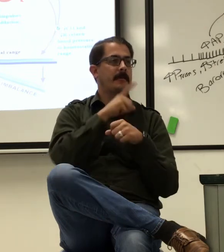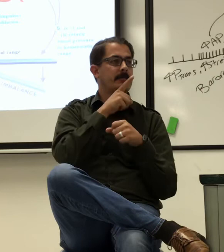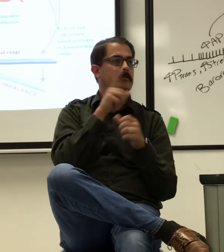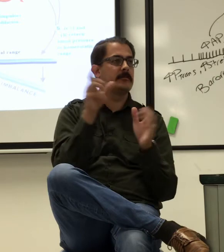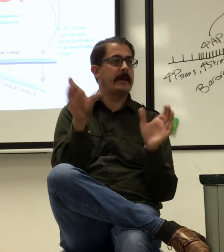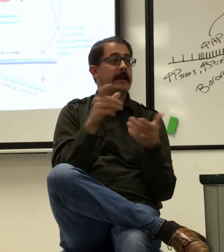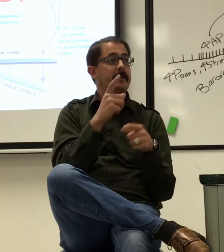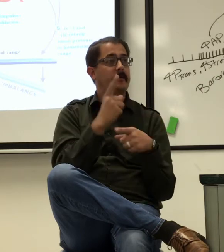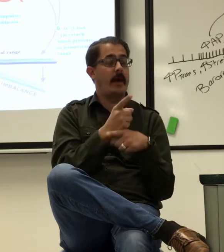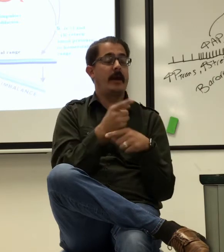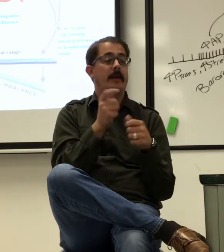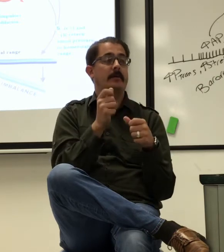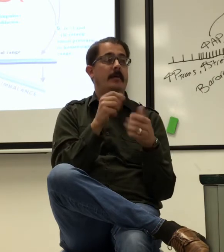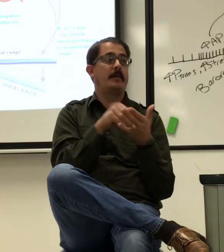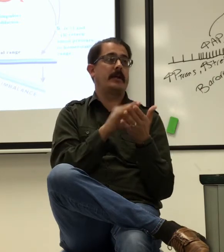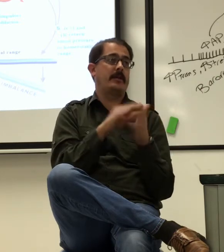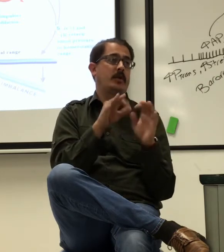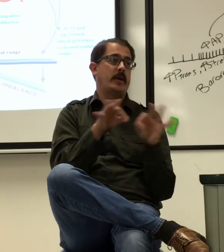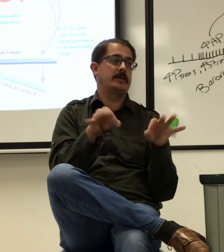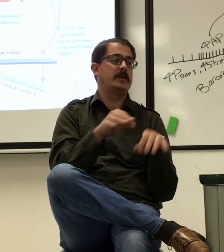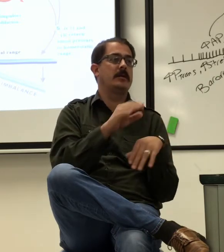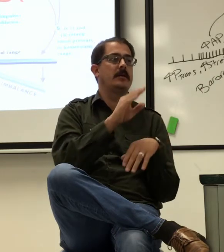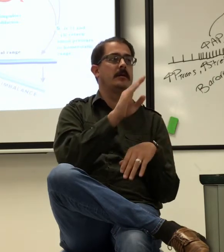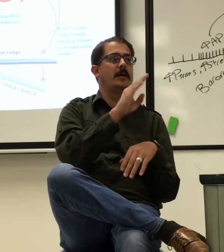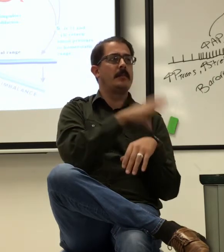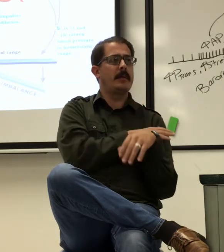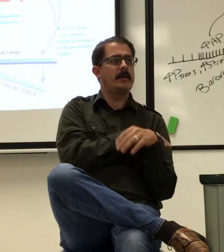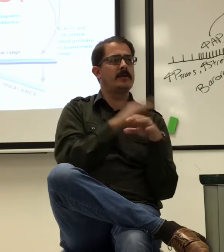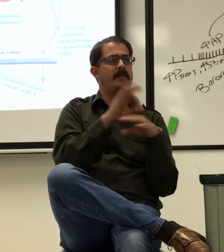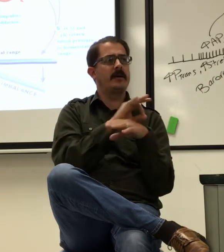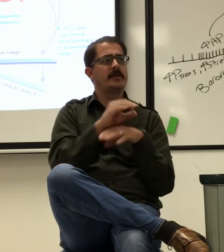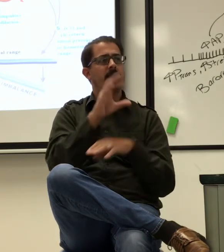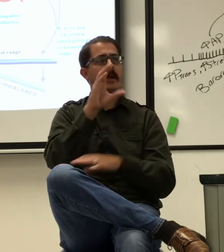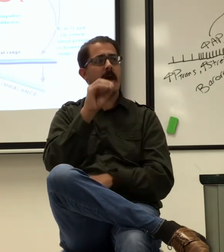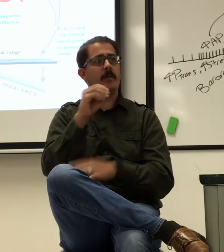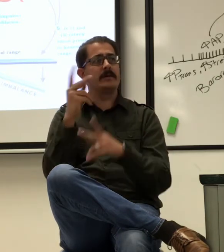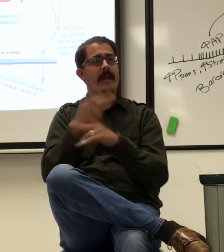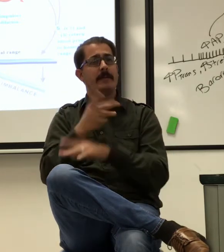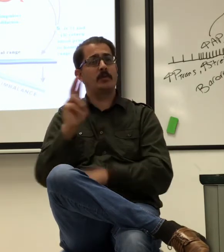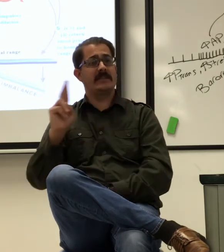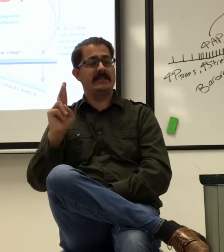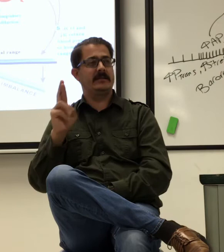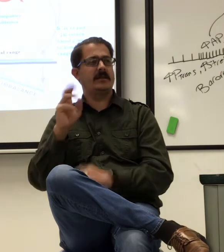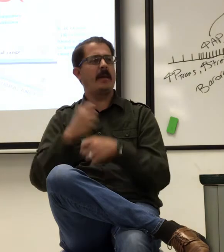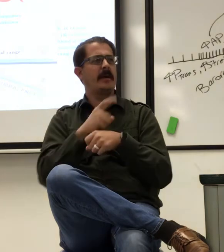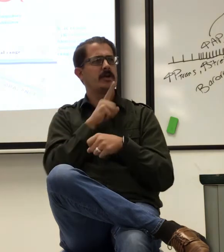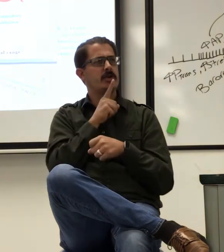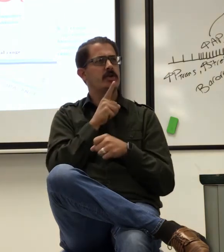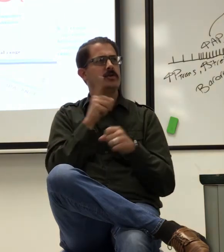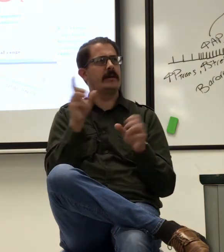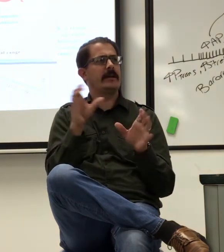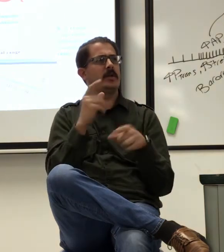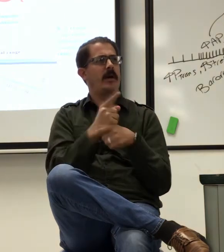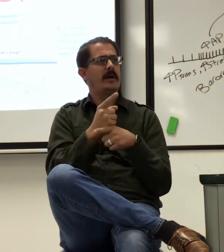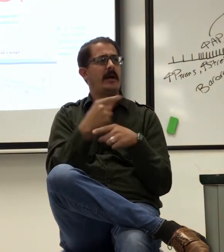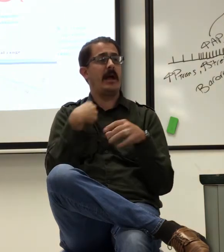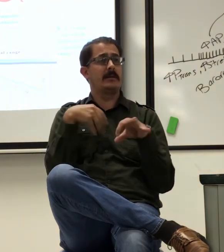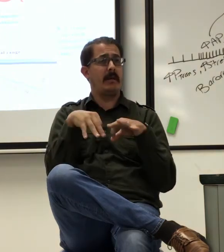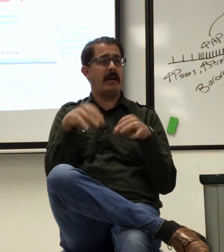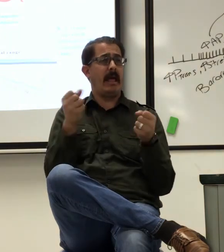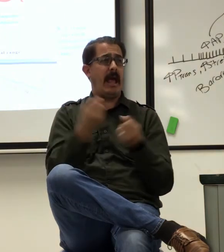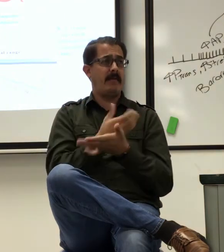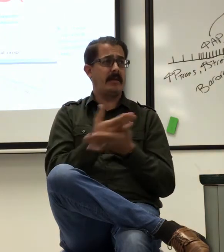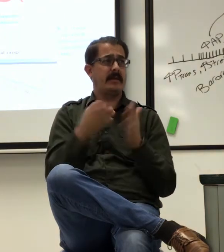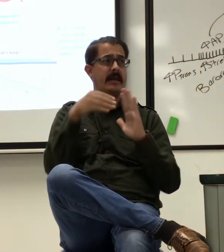equation. Blood pressure is a function of cardiac output times resistance, and I just make sure I did it right. I explained everything